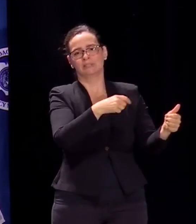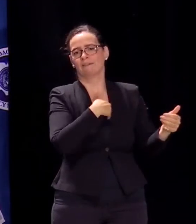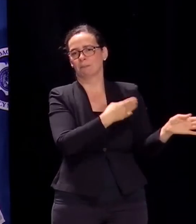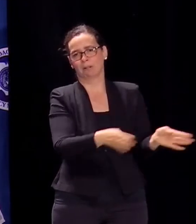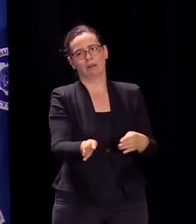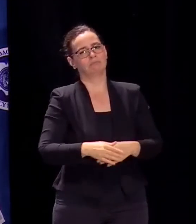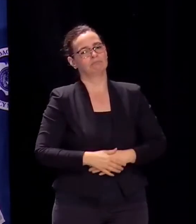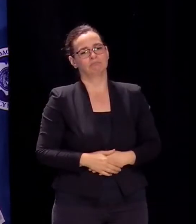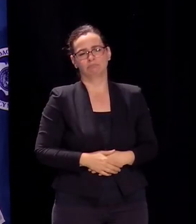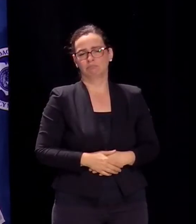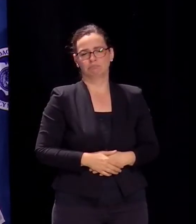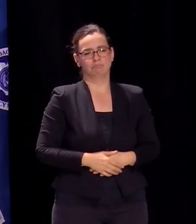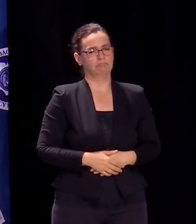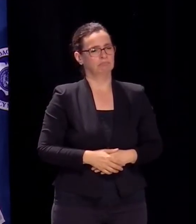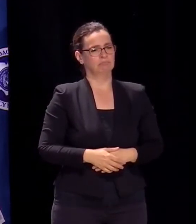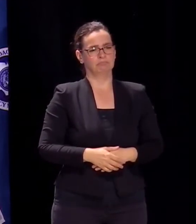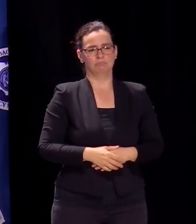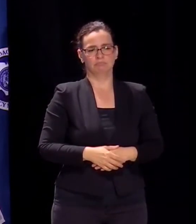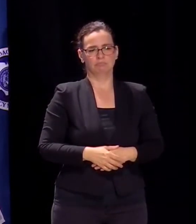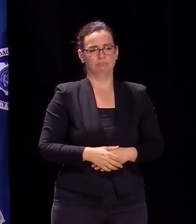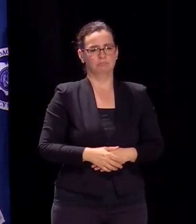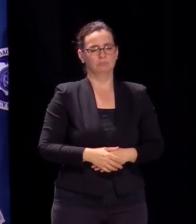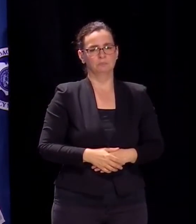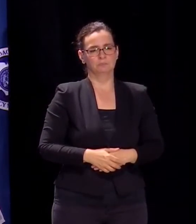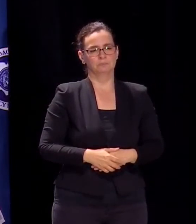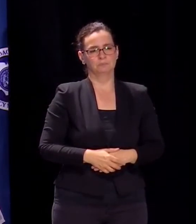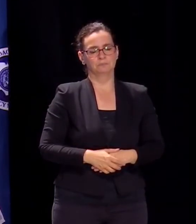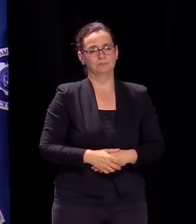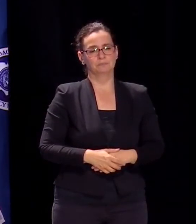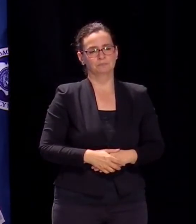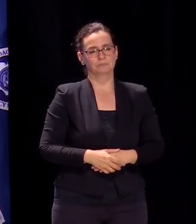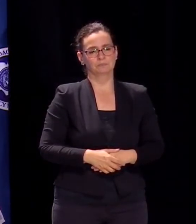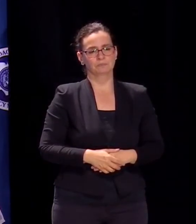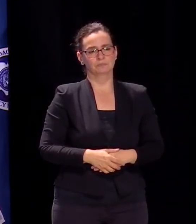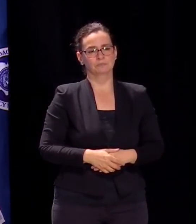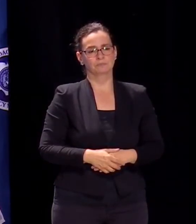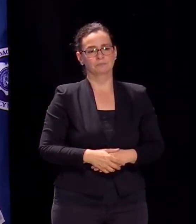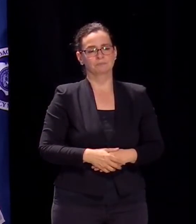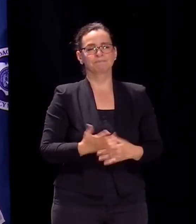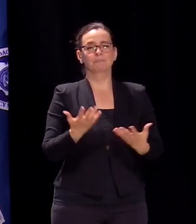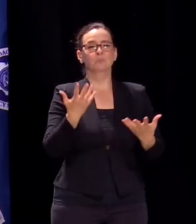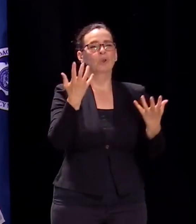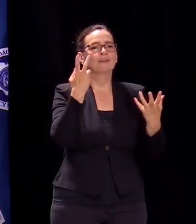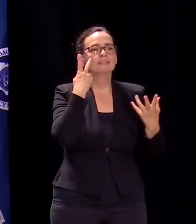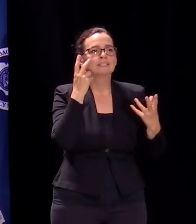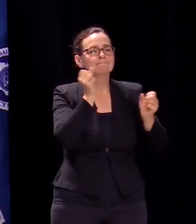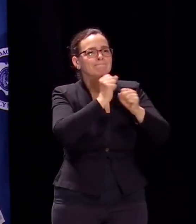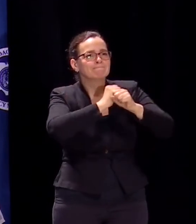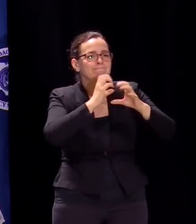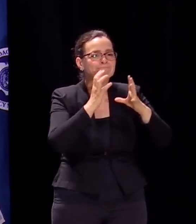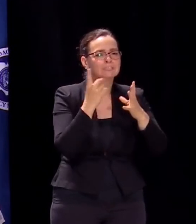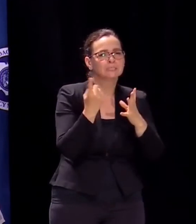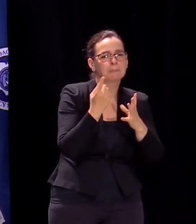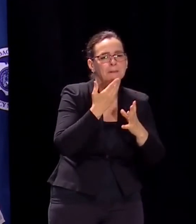week, we should have, we're getting a better picture flushed out with our own fiscal situation